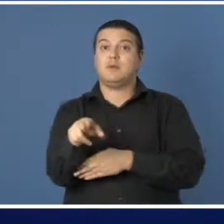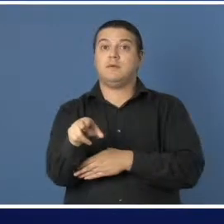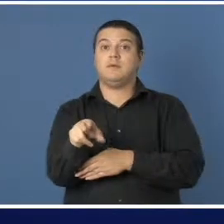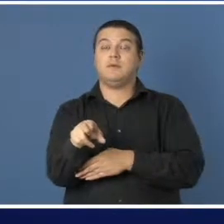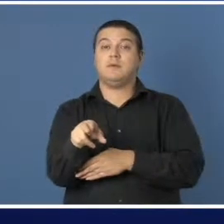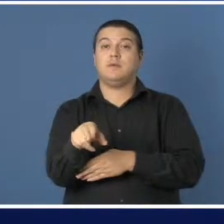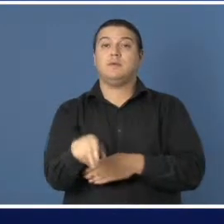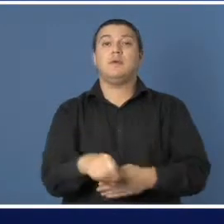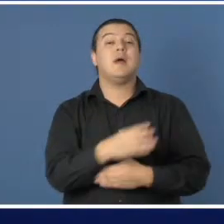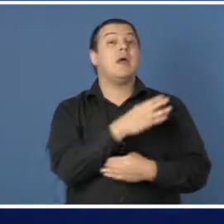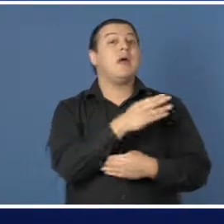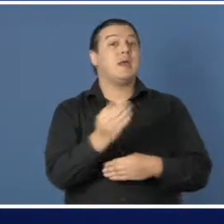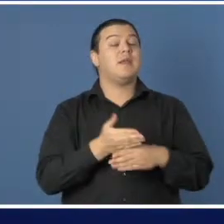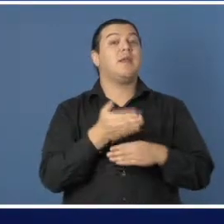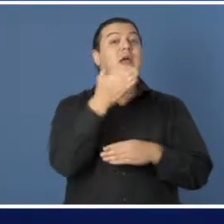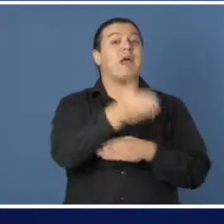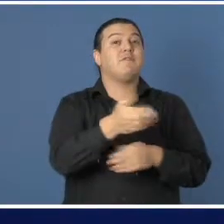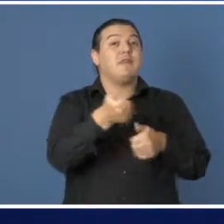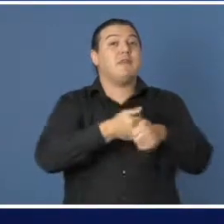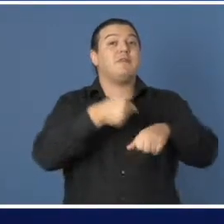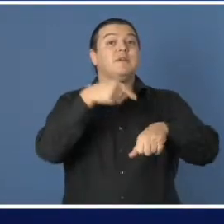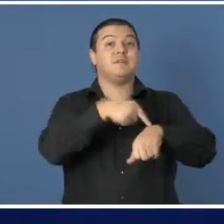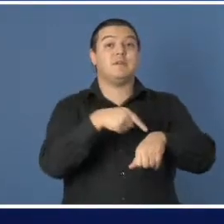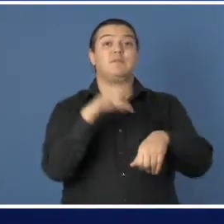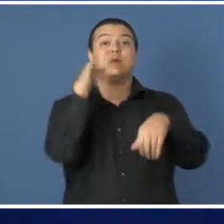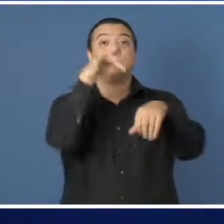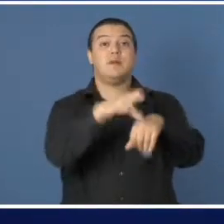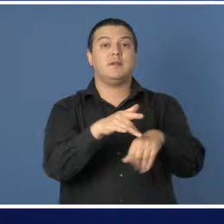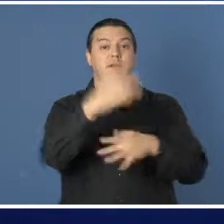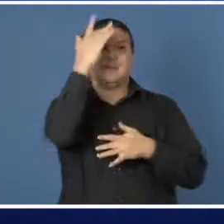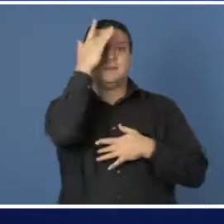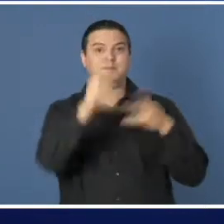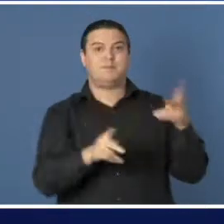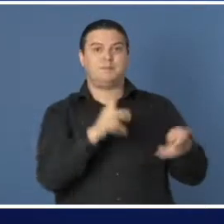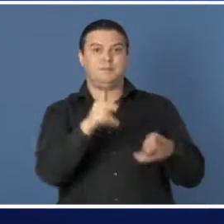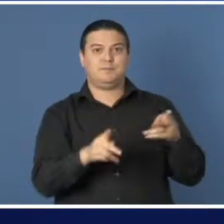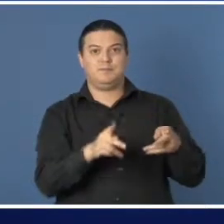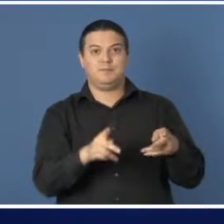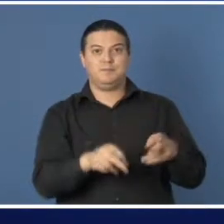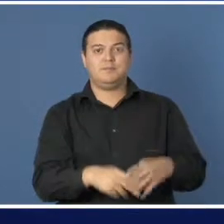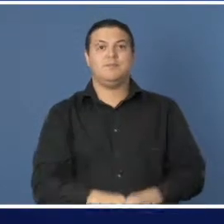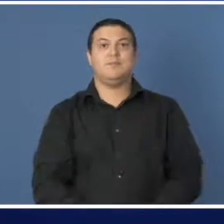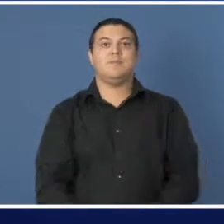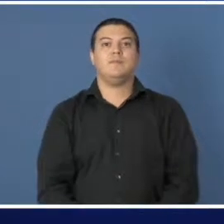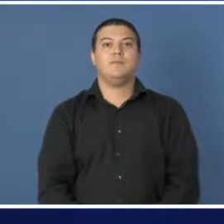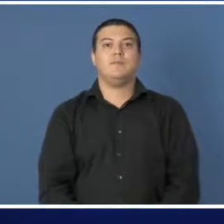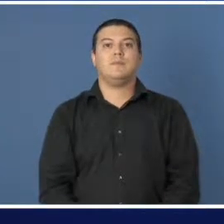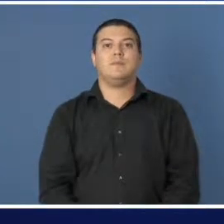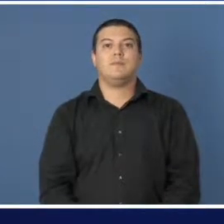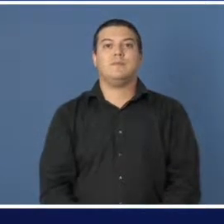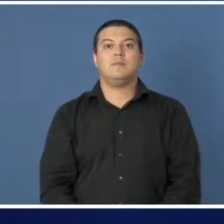the bathroom, and after every contact with those who are sick.